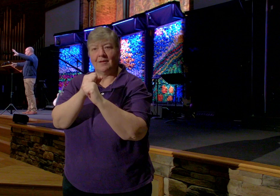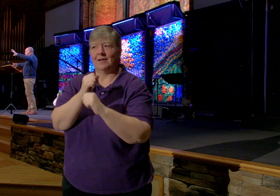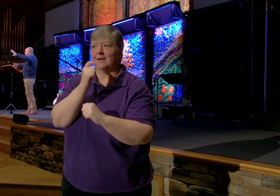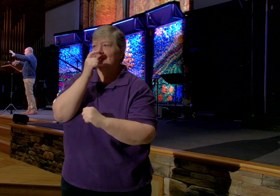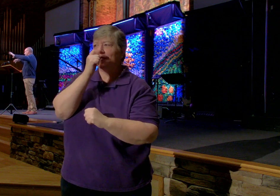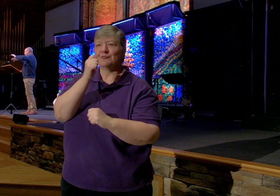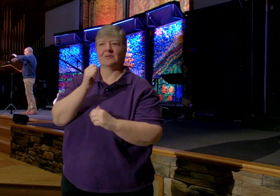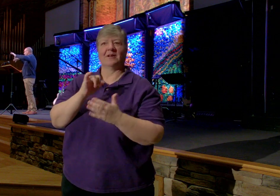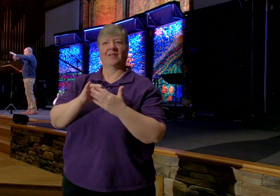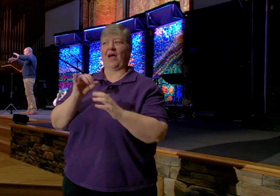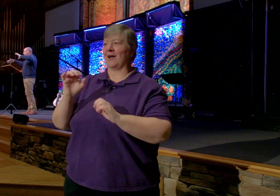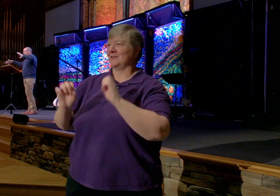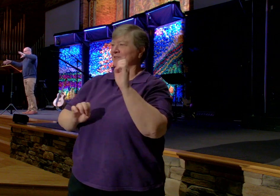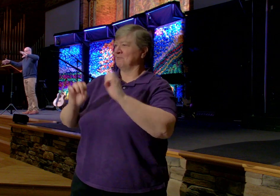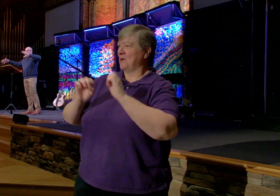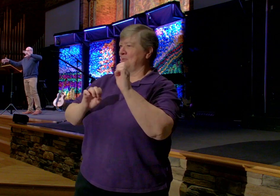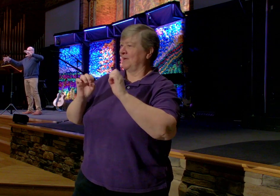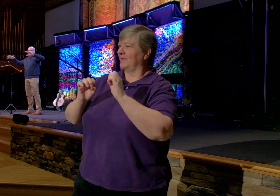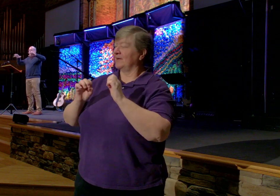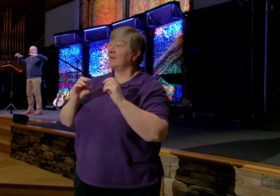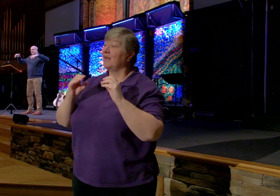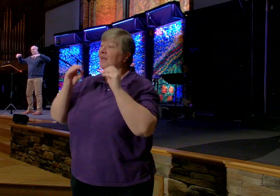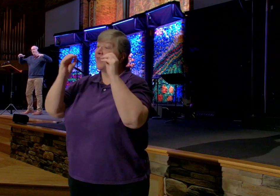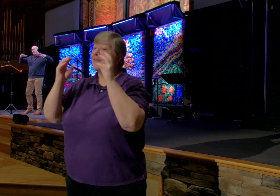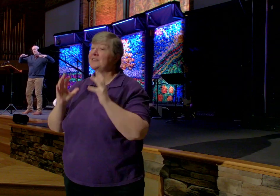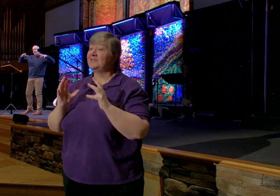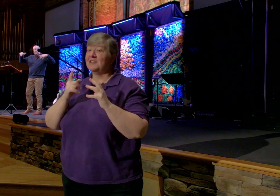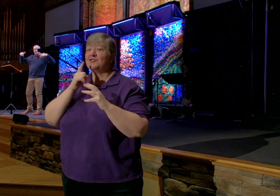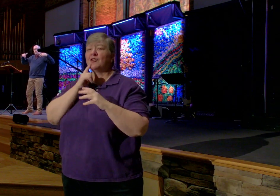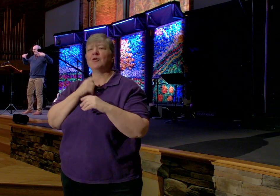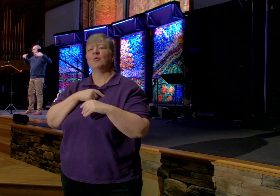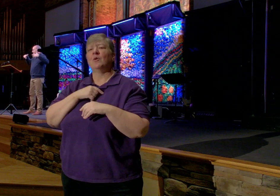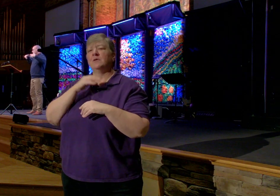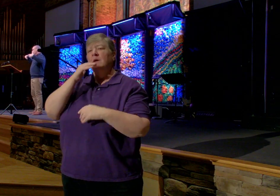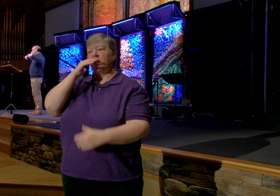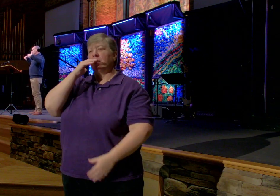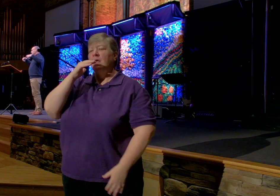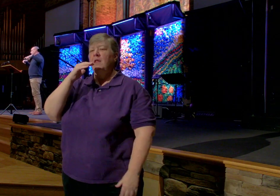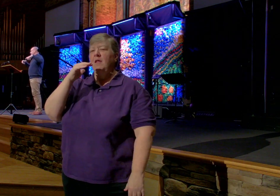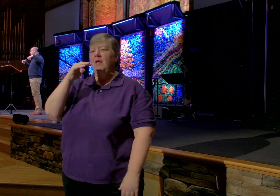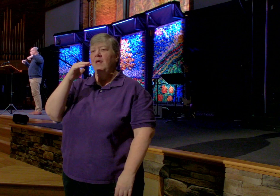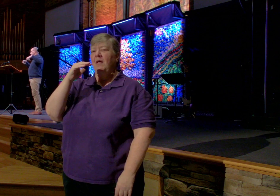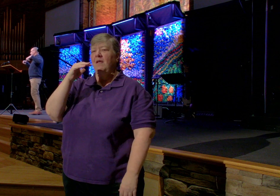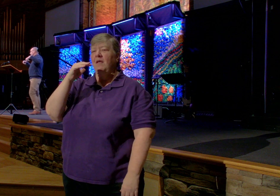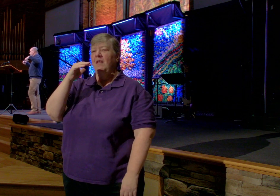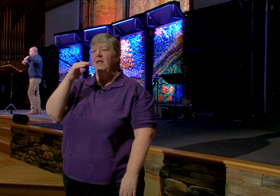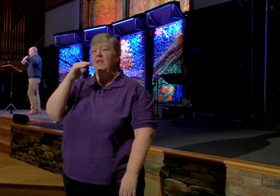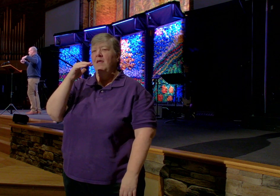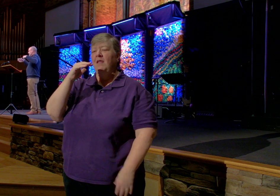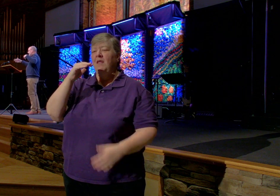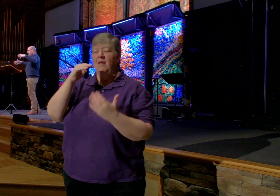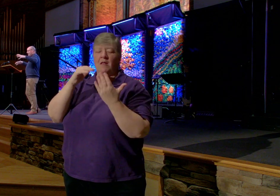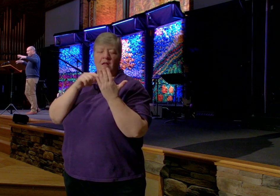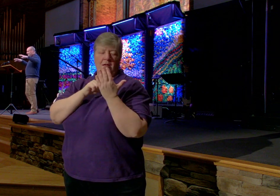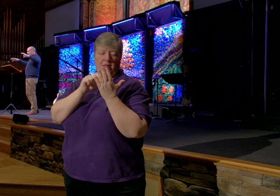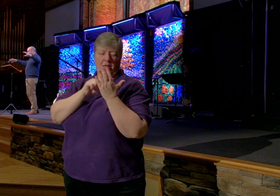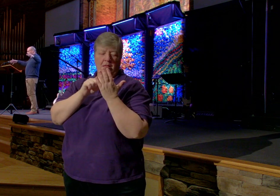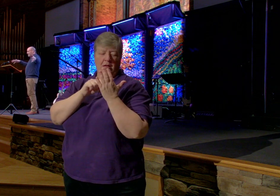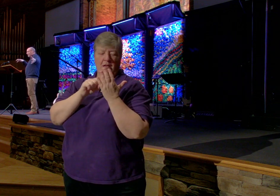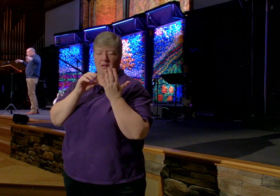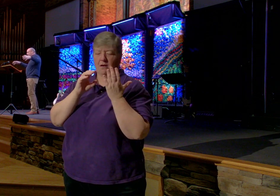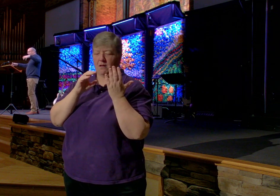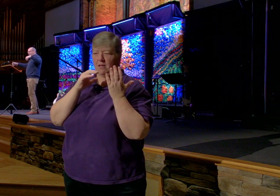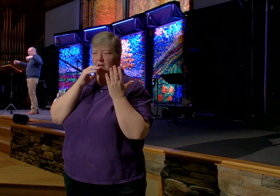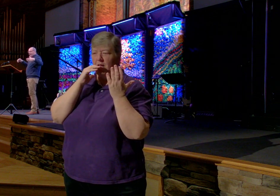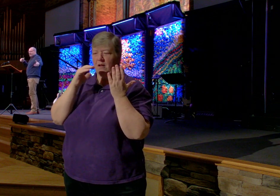And it was interesting, this experiment, the teacher, who was kind of teaching in monotone voice and looking at his notes, all of a